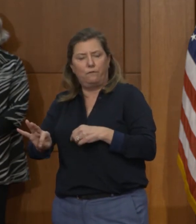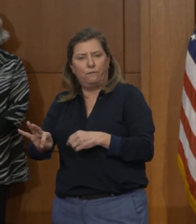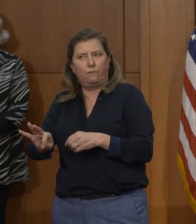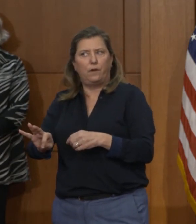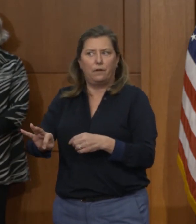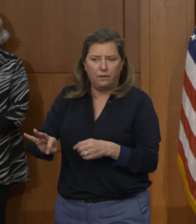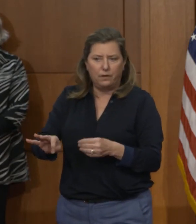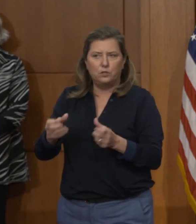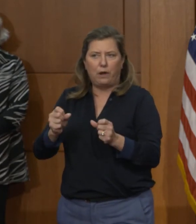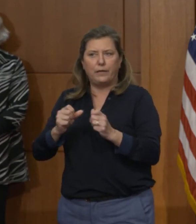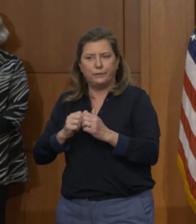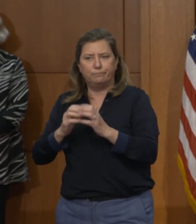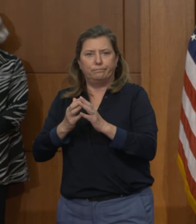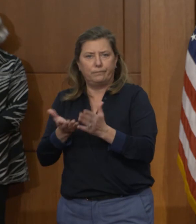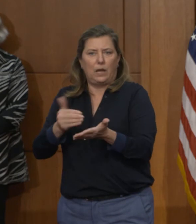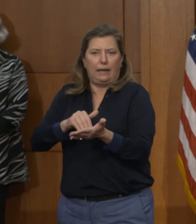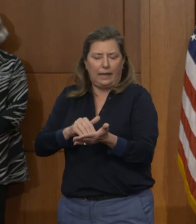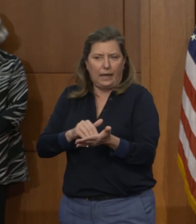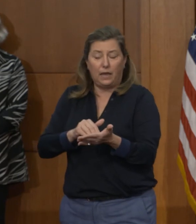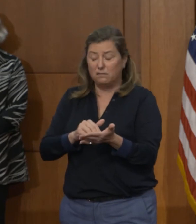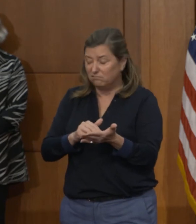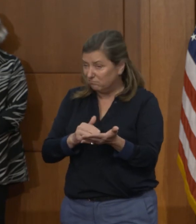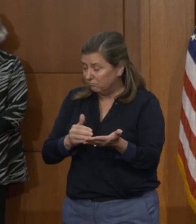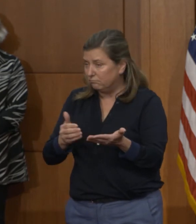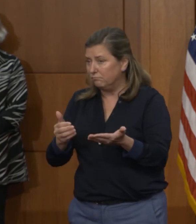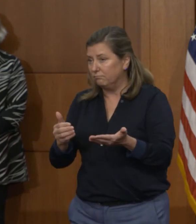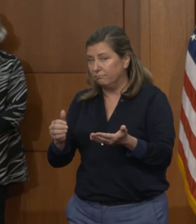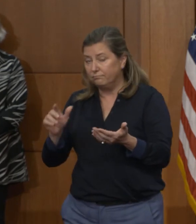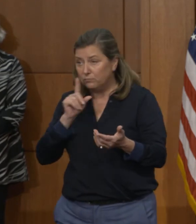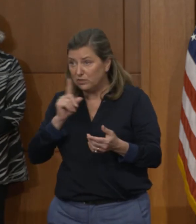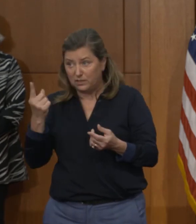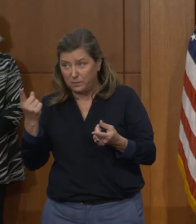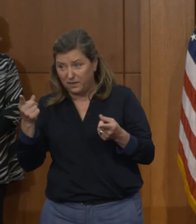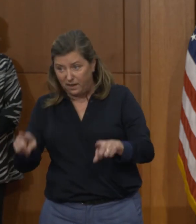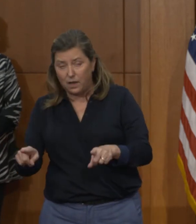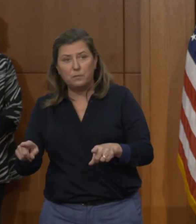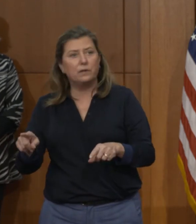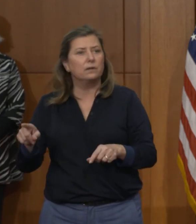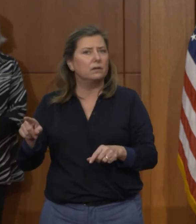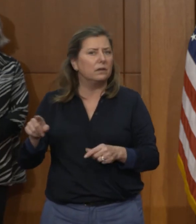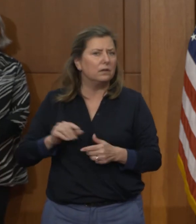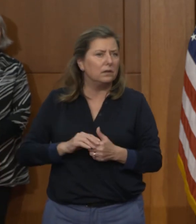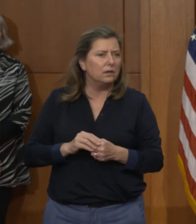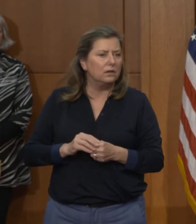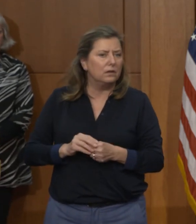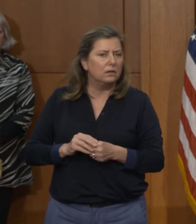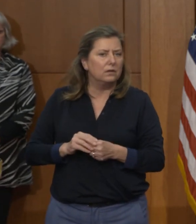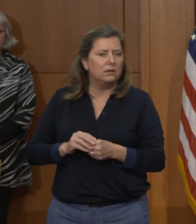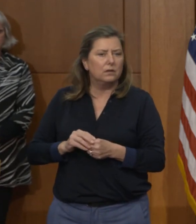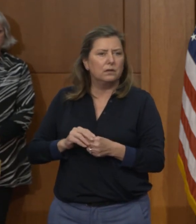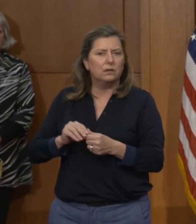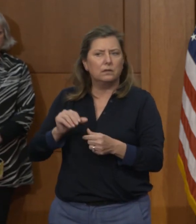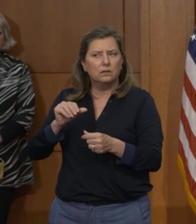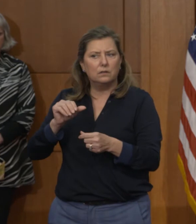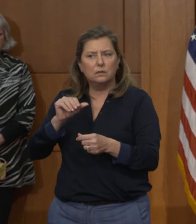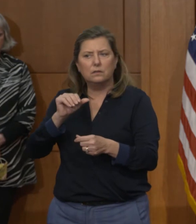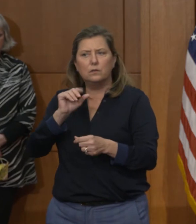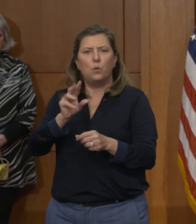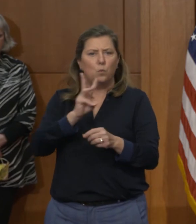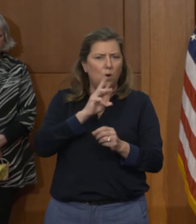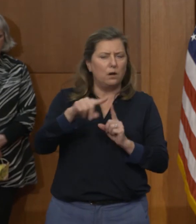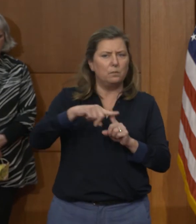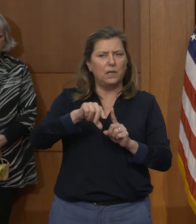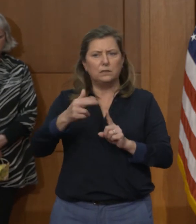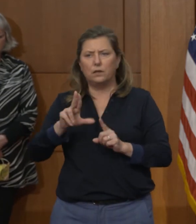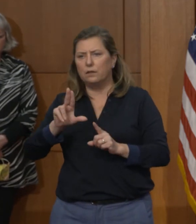get them reinstated when everything happened. And they are finding themselves really like without water and some of the other utilities. And without the